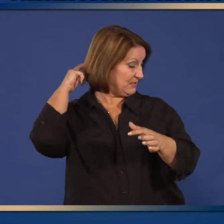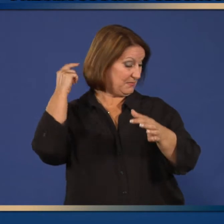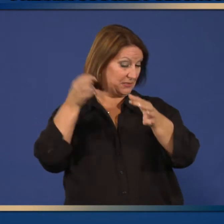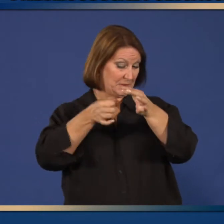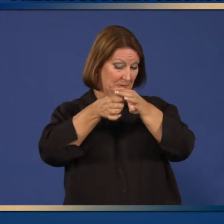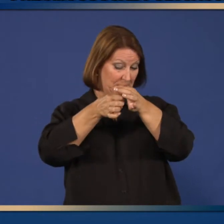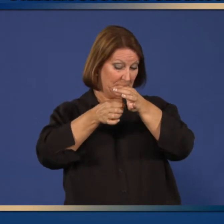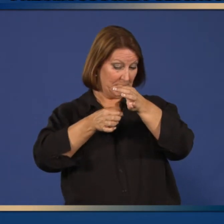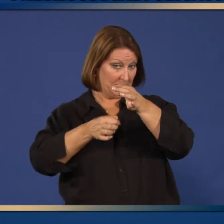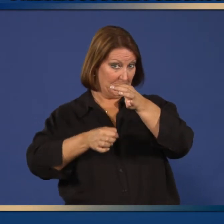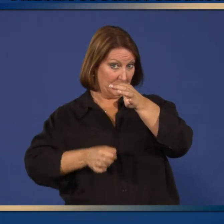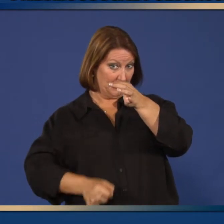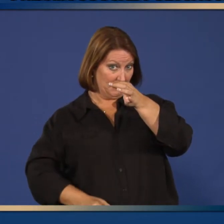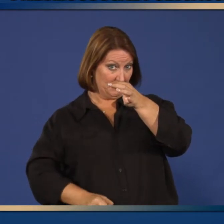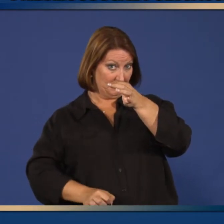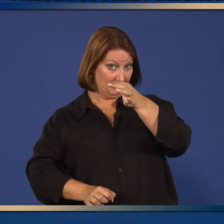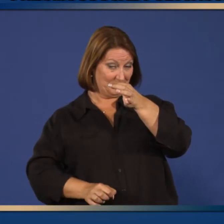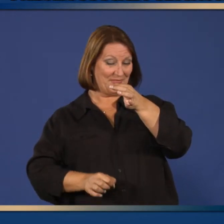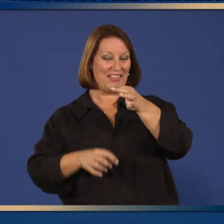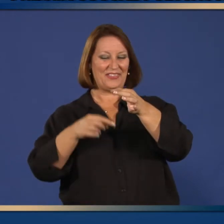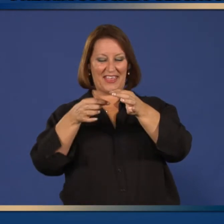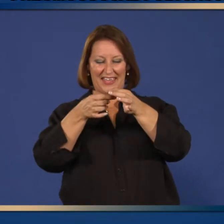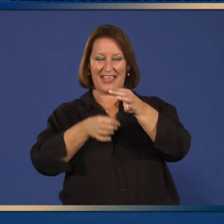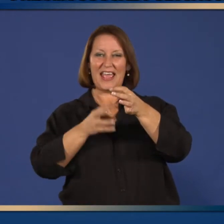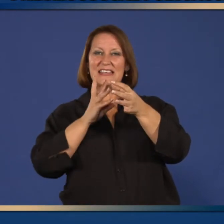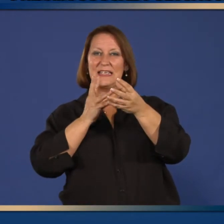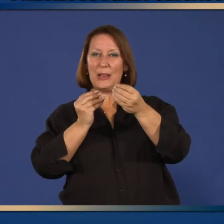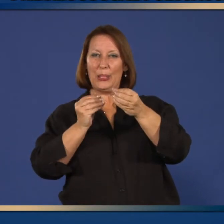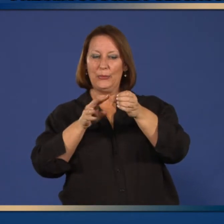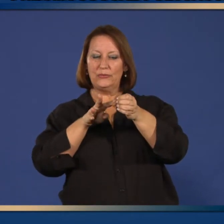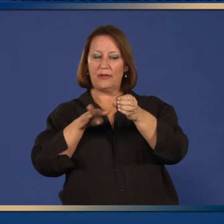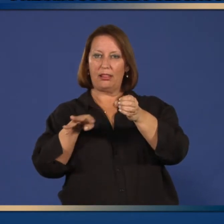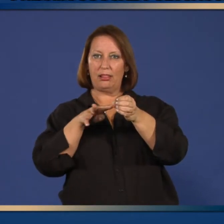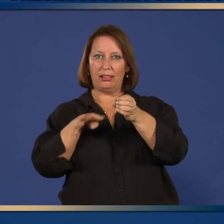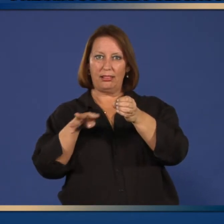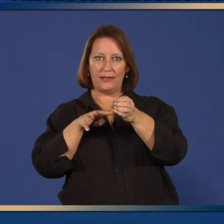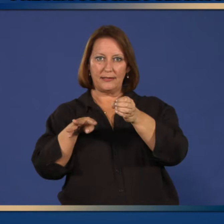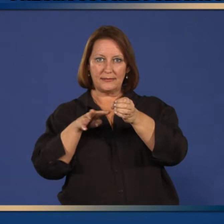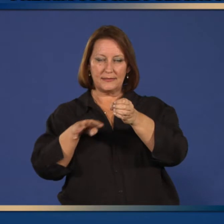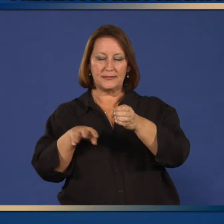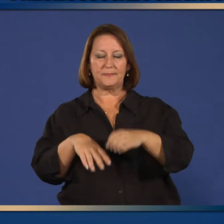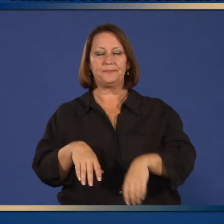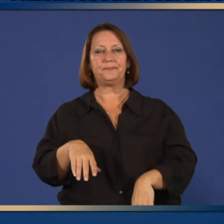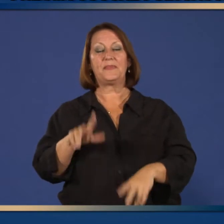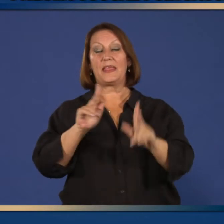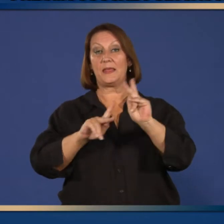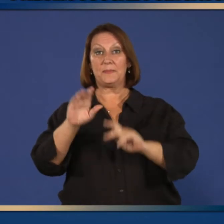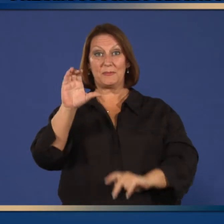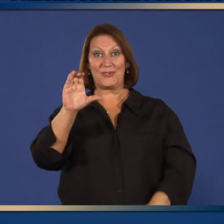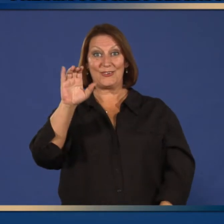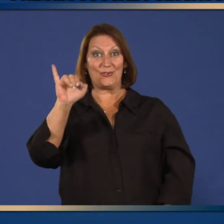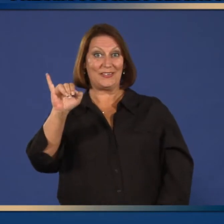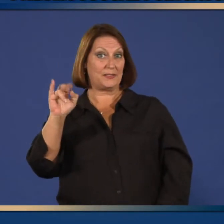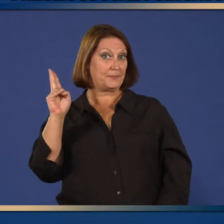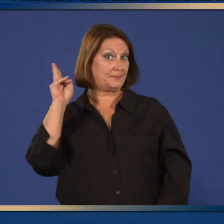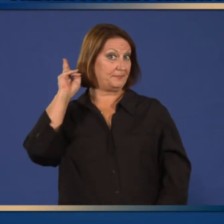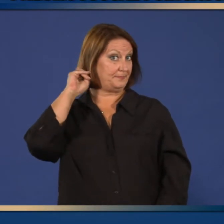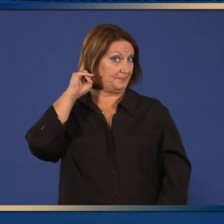leaks of cerebrospinal fluid or cochlear implant.